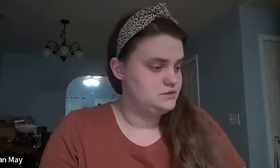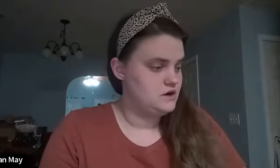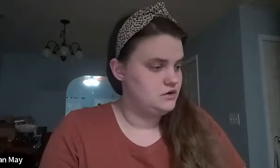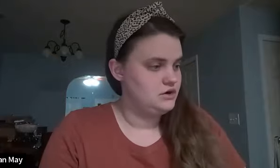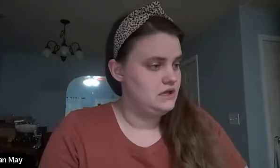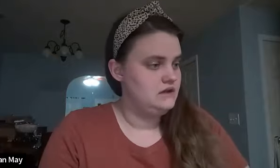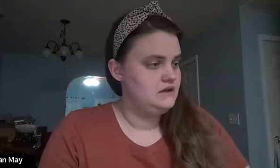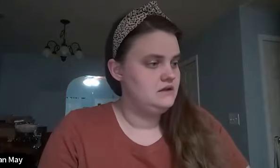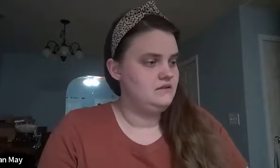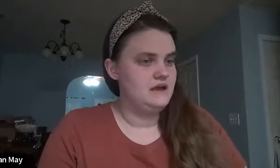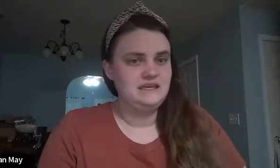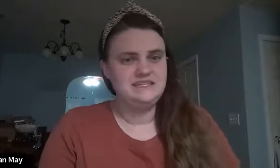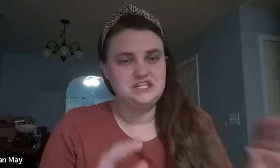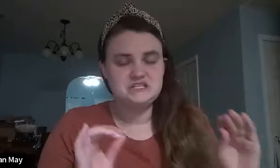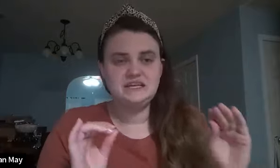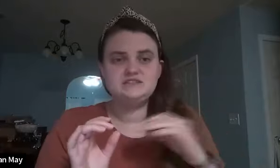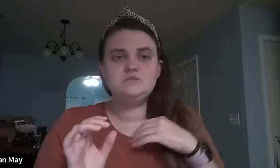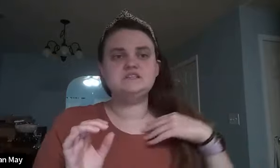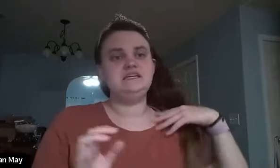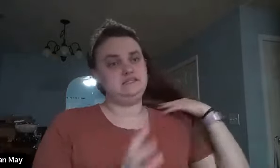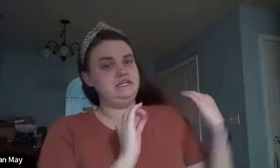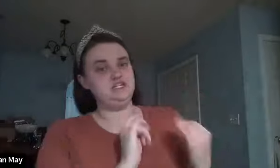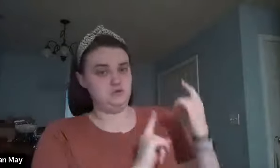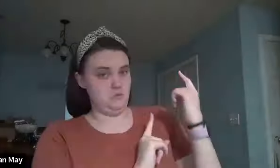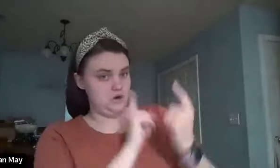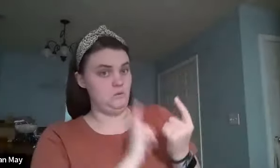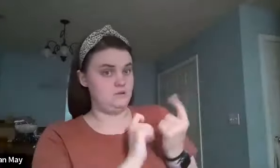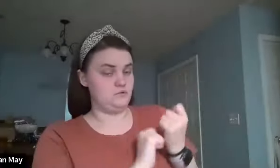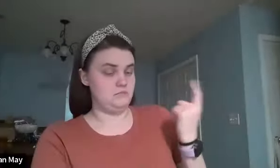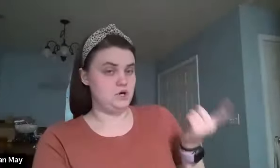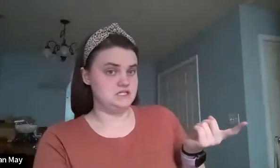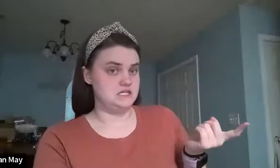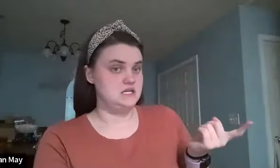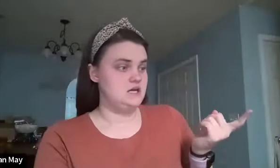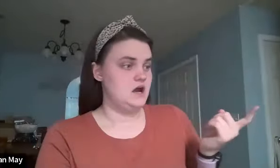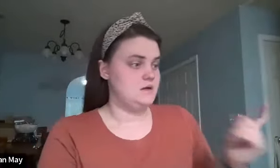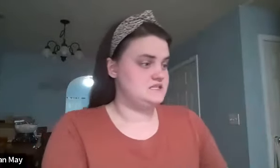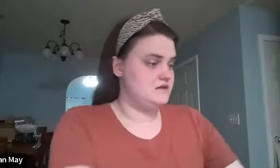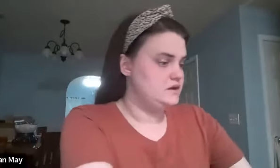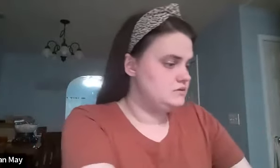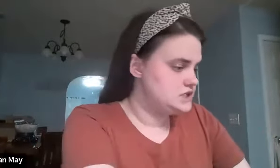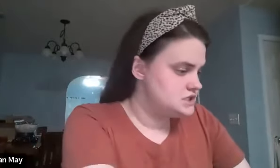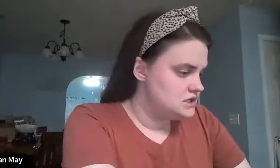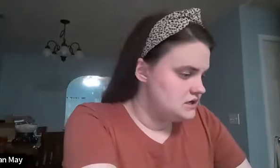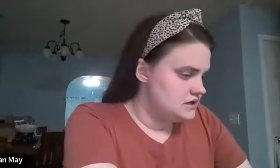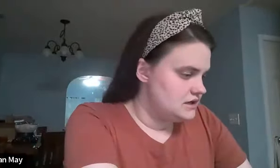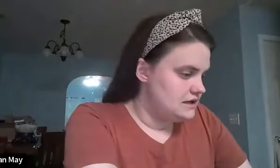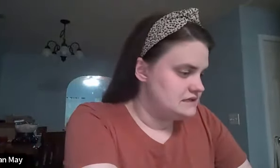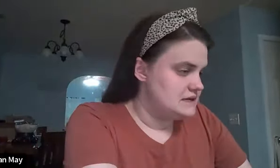that are good. Like he teaches, like it's almost like he's teaching one-on-one with one person, sign language. And his name,